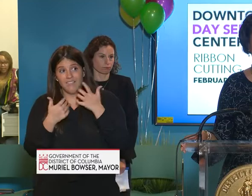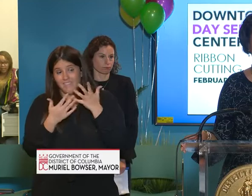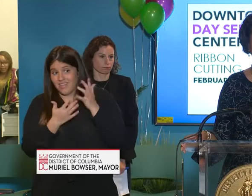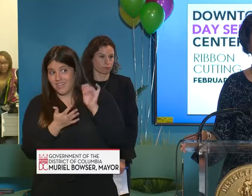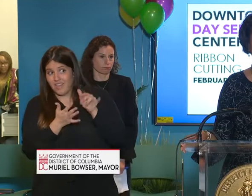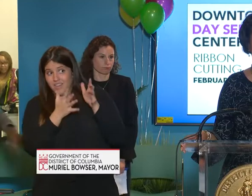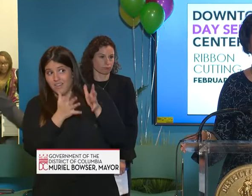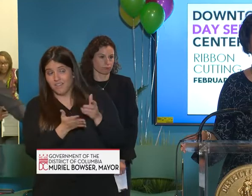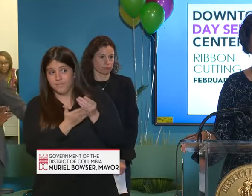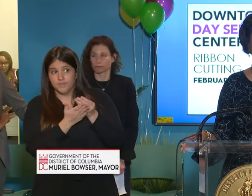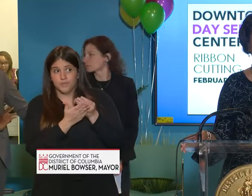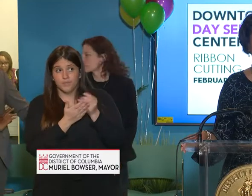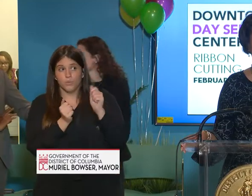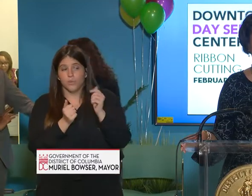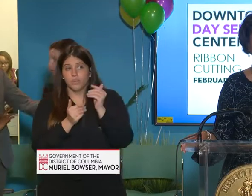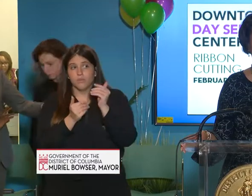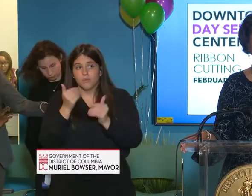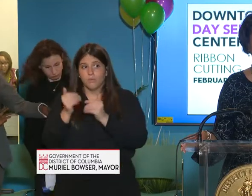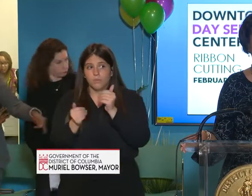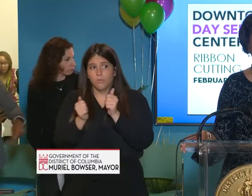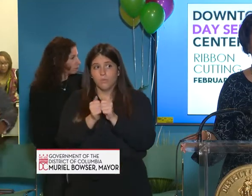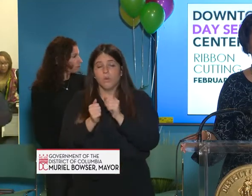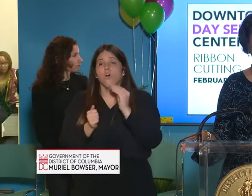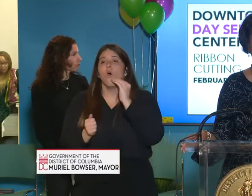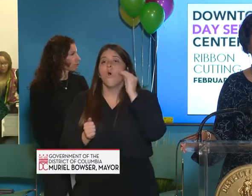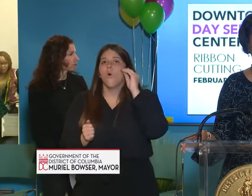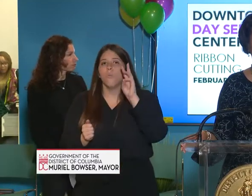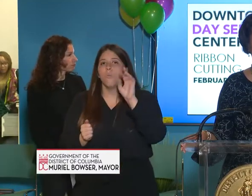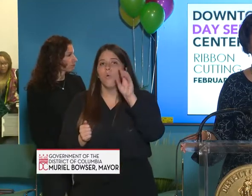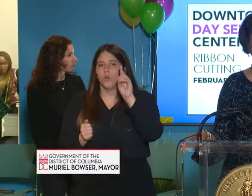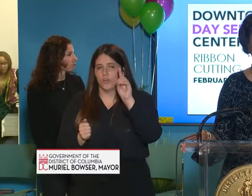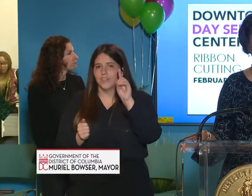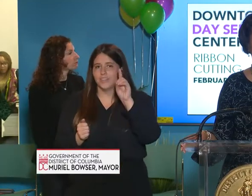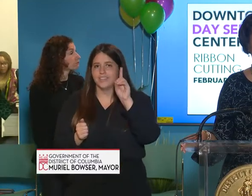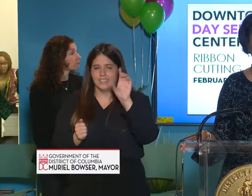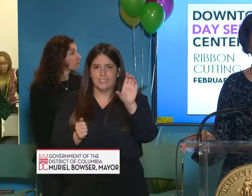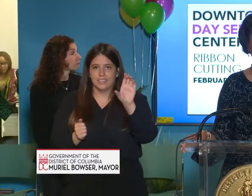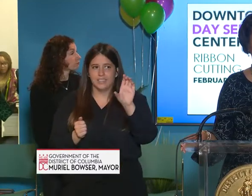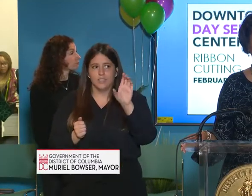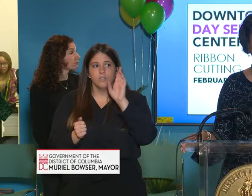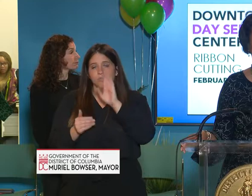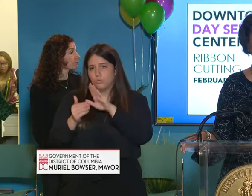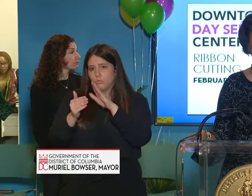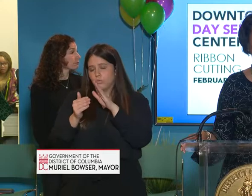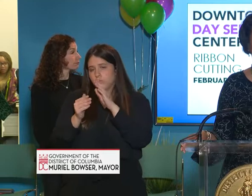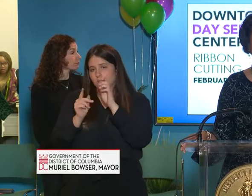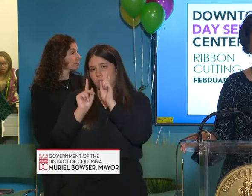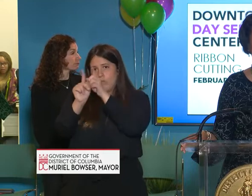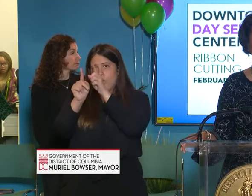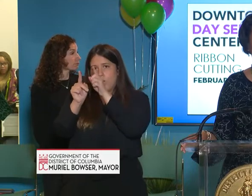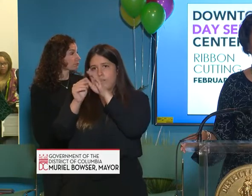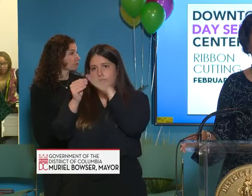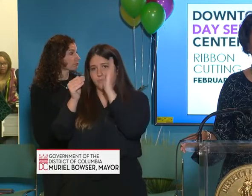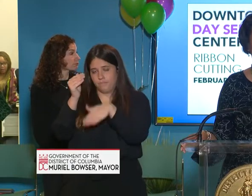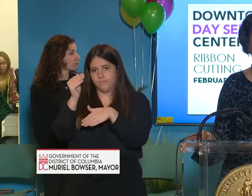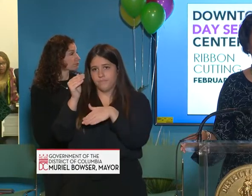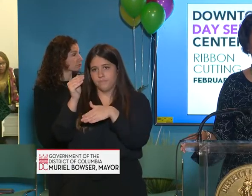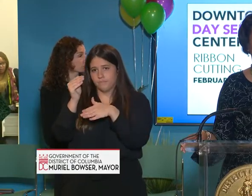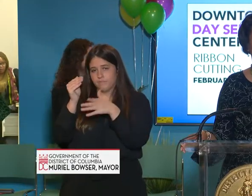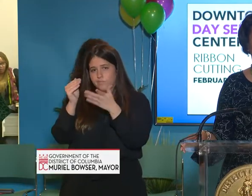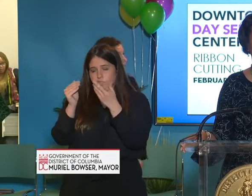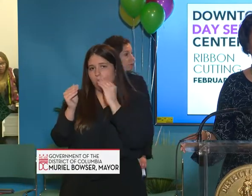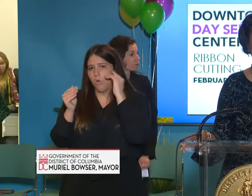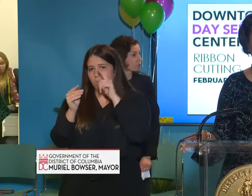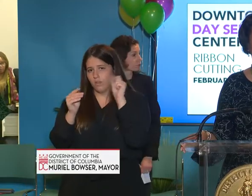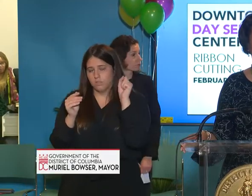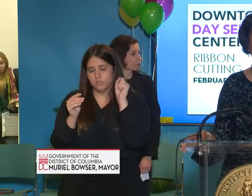that money so we can move forward with Home with DC and meet that goal of ending chronic homelessness in the District of Columbia by